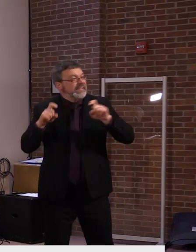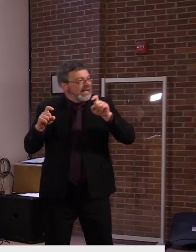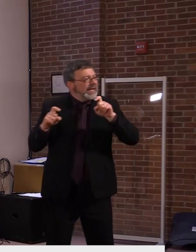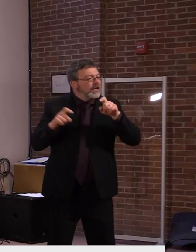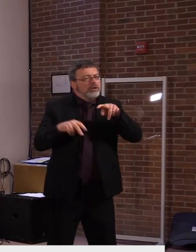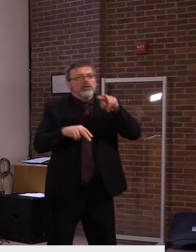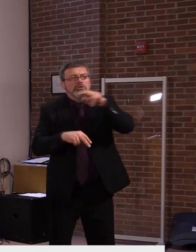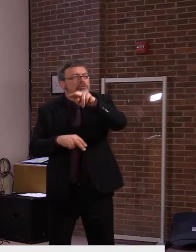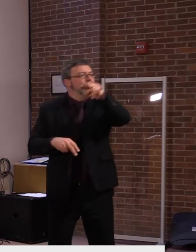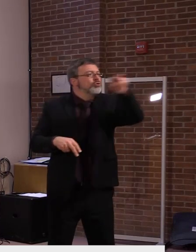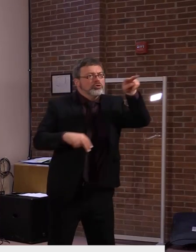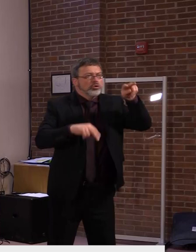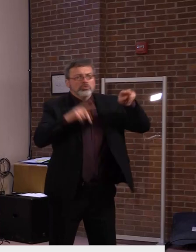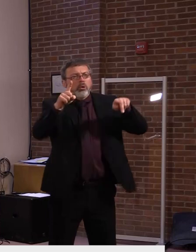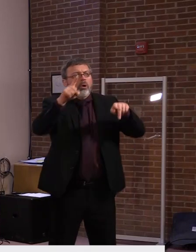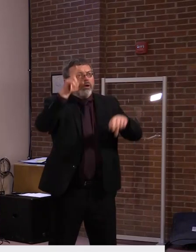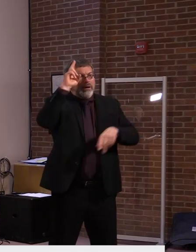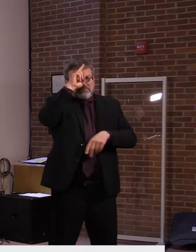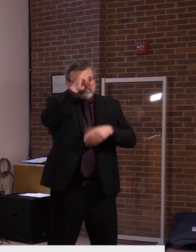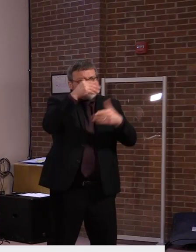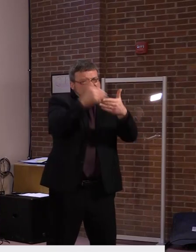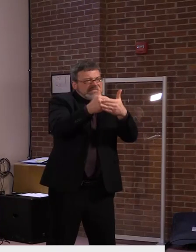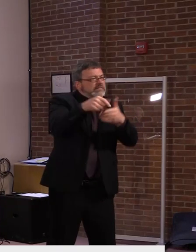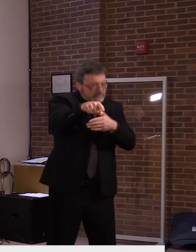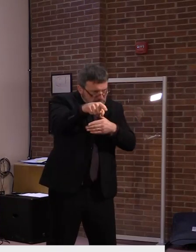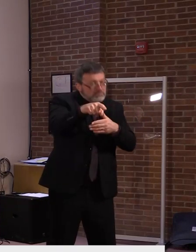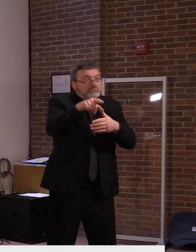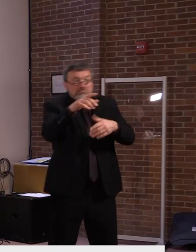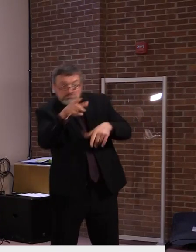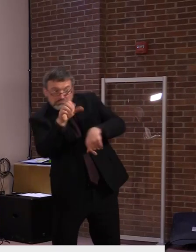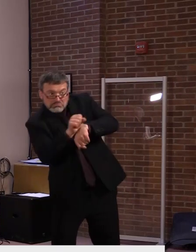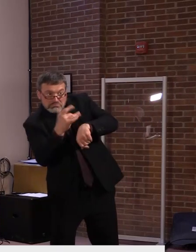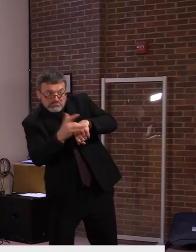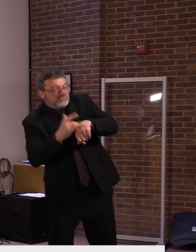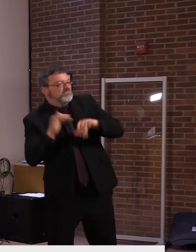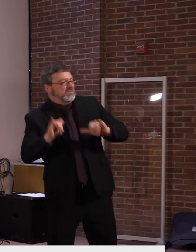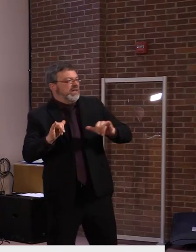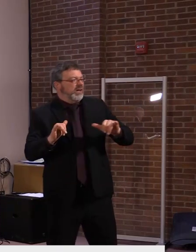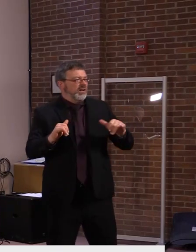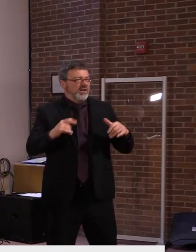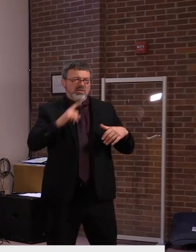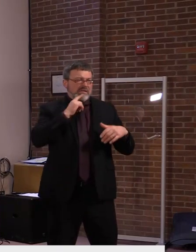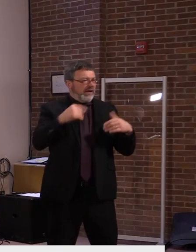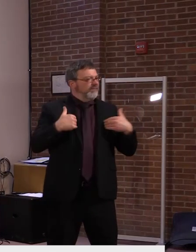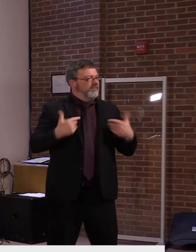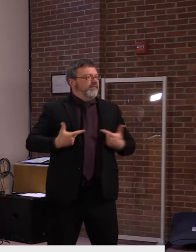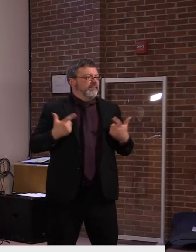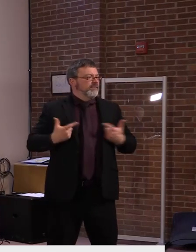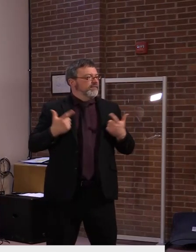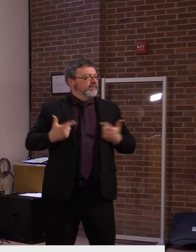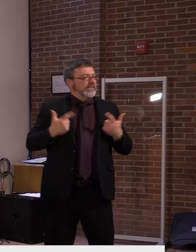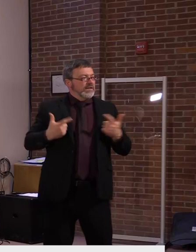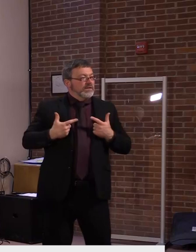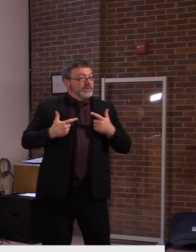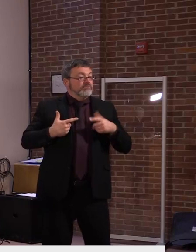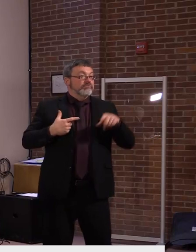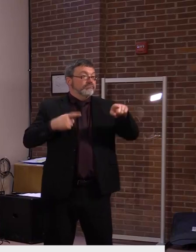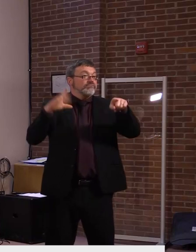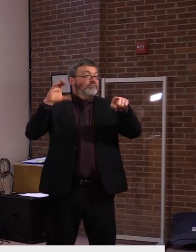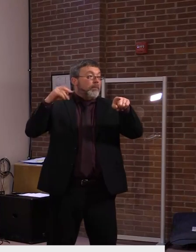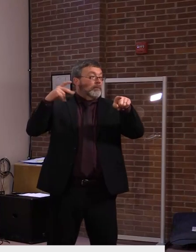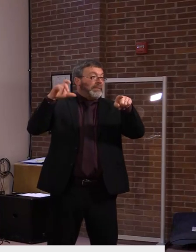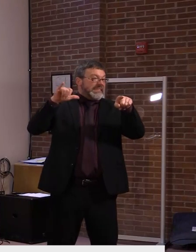hospital. Many hospitals now consistently offer testing, including Copley in Morrisville, Gifford in